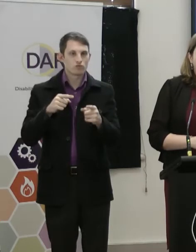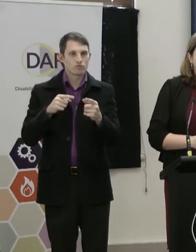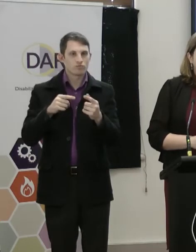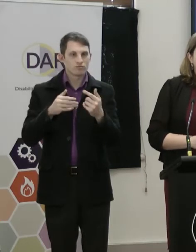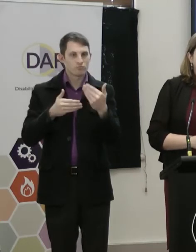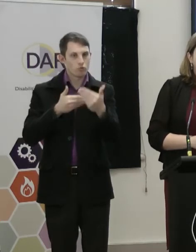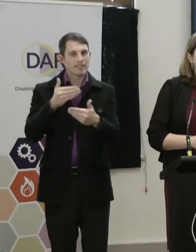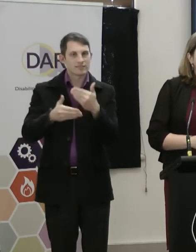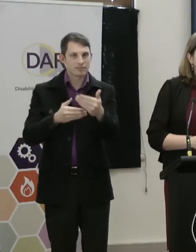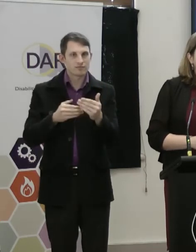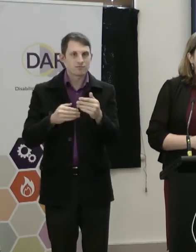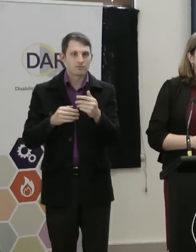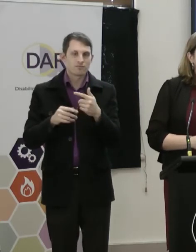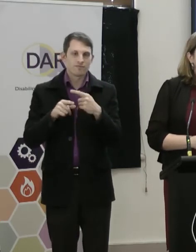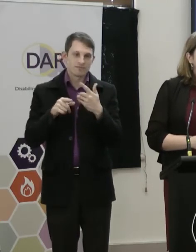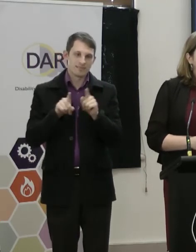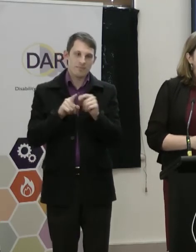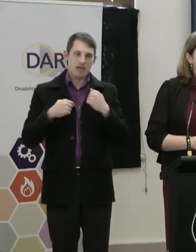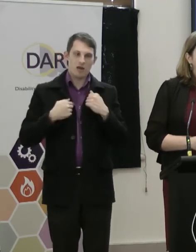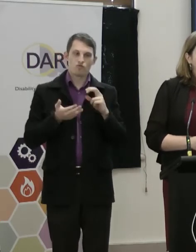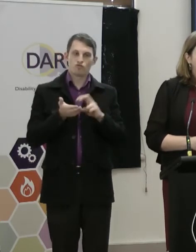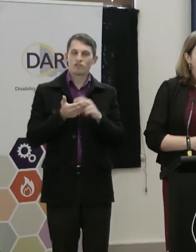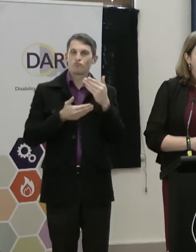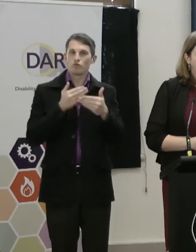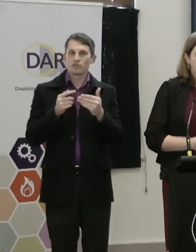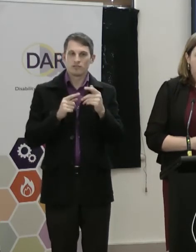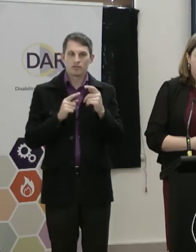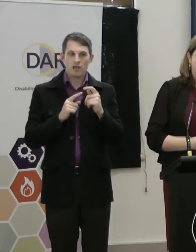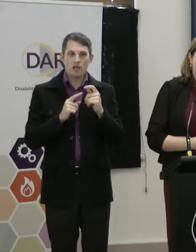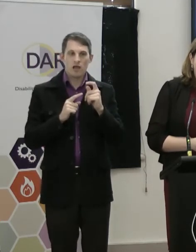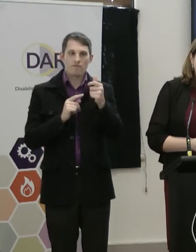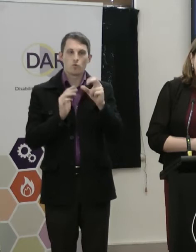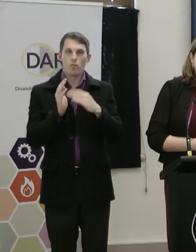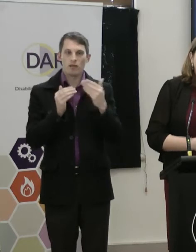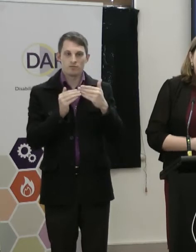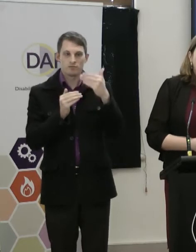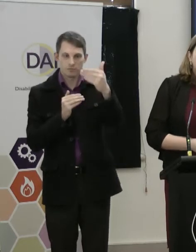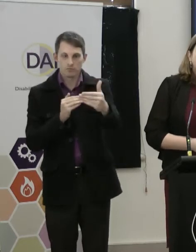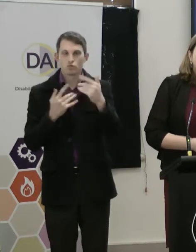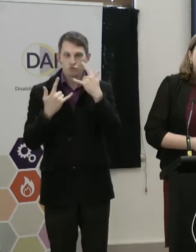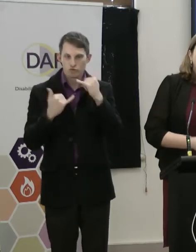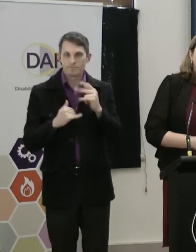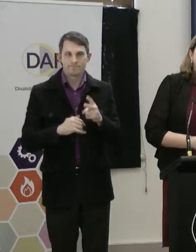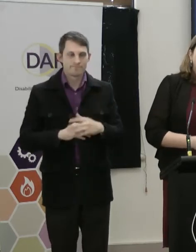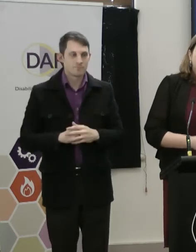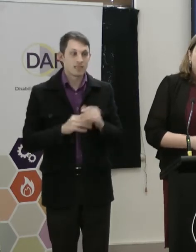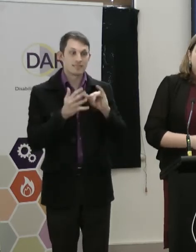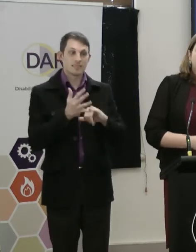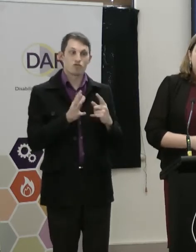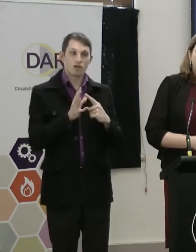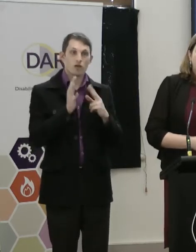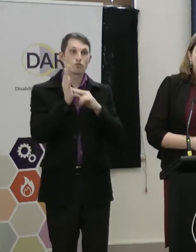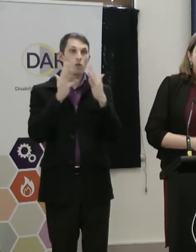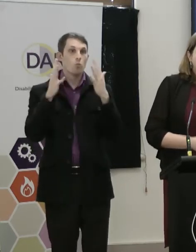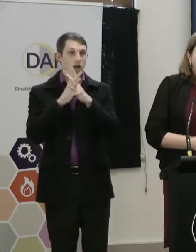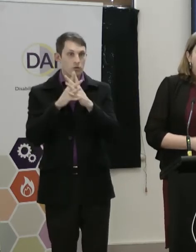standards, and that's the registration process that we do in the first 12 months with all of the Victorian providers. South Australia and New South Wales have